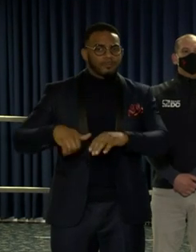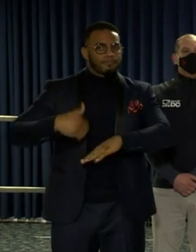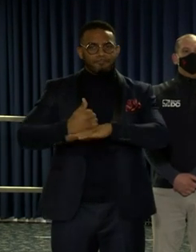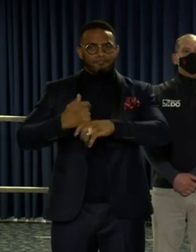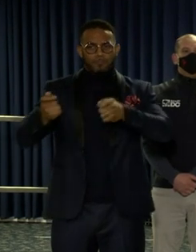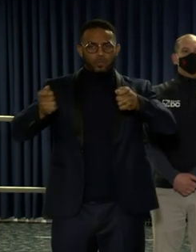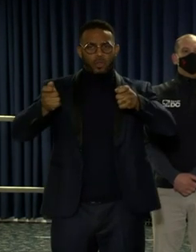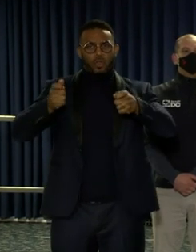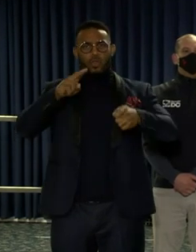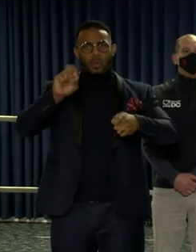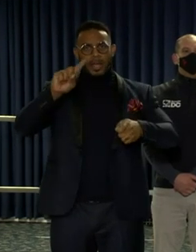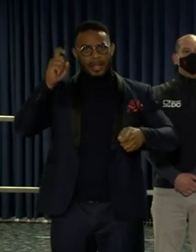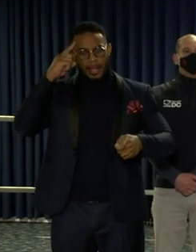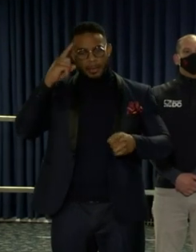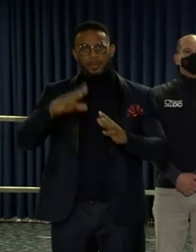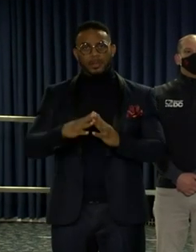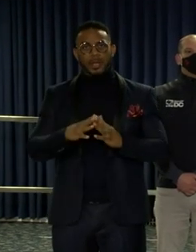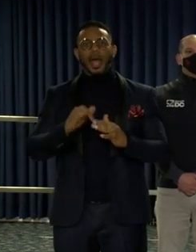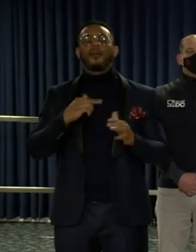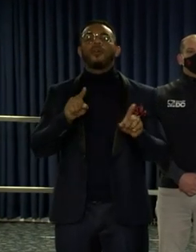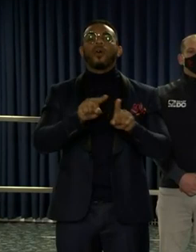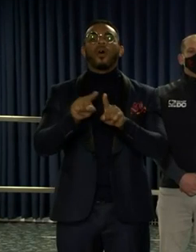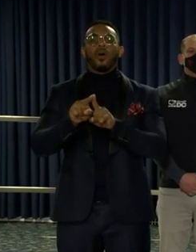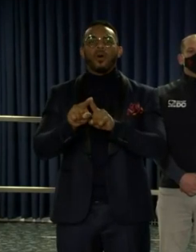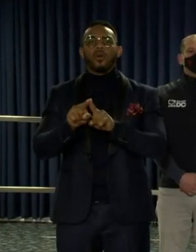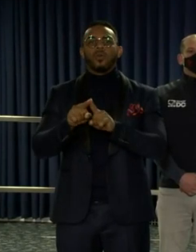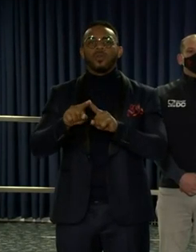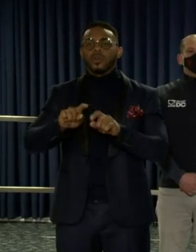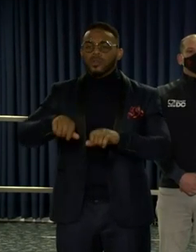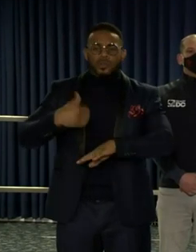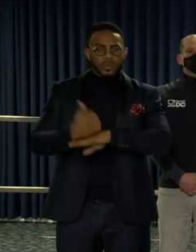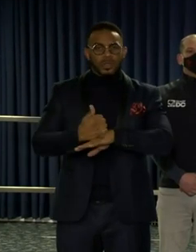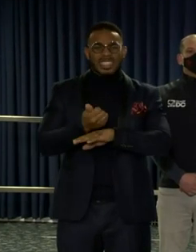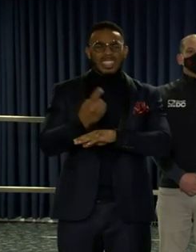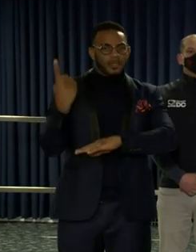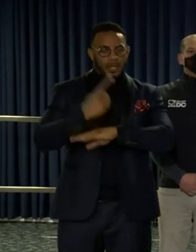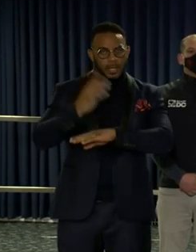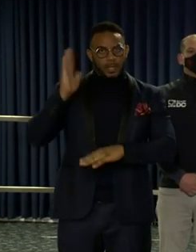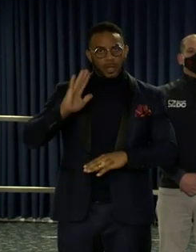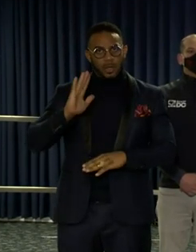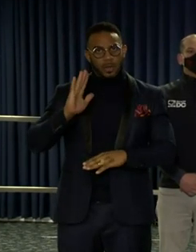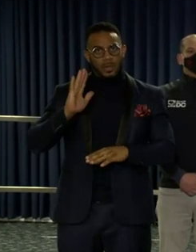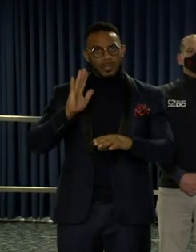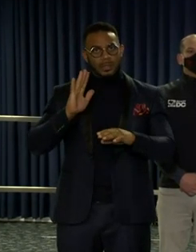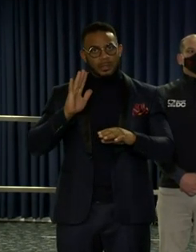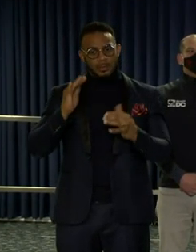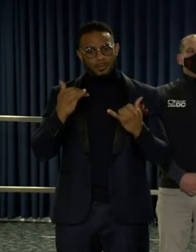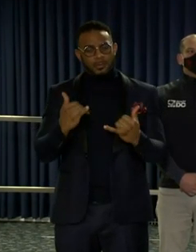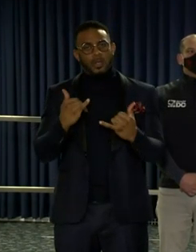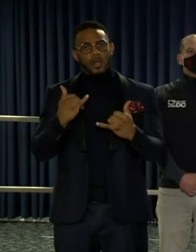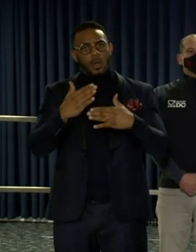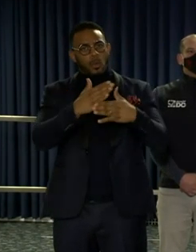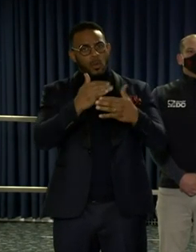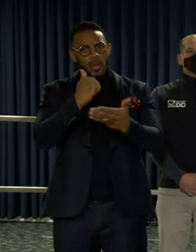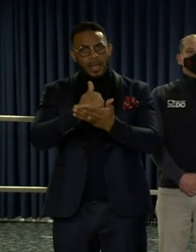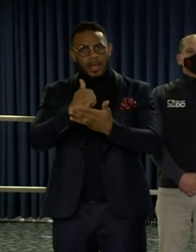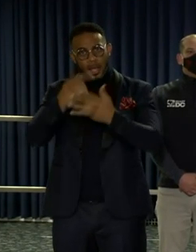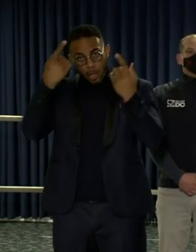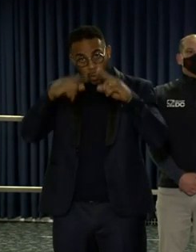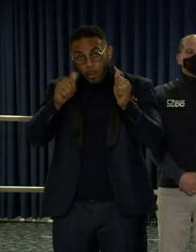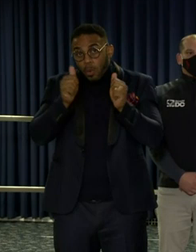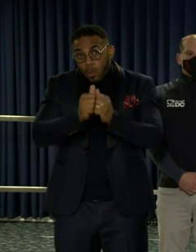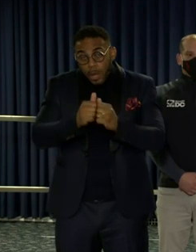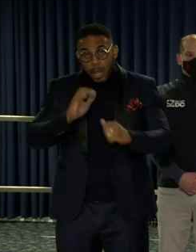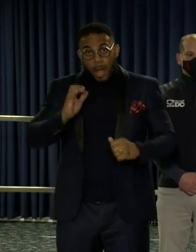of the United States Capitol. I have also invoked several days ago a standing mutual aid agreement